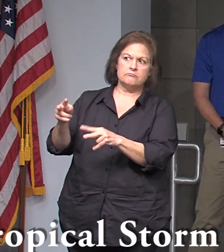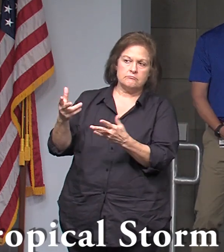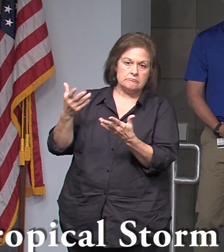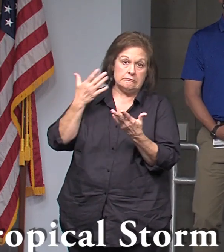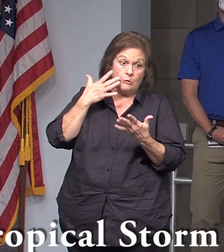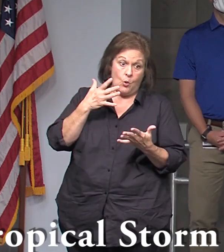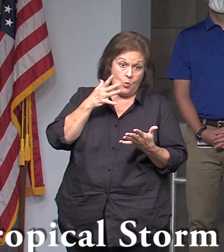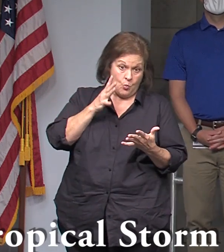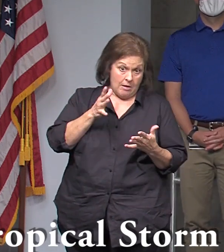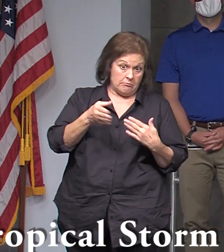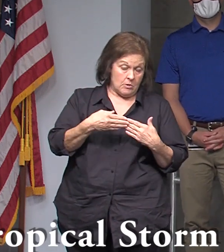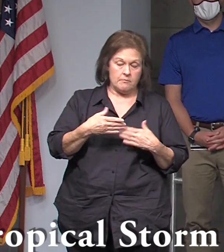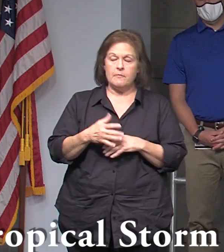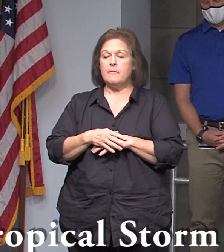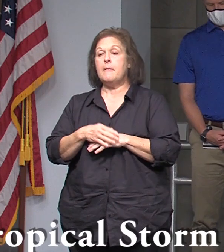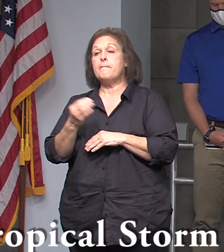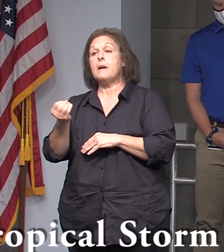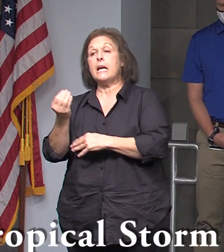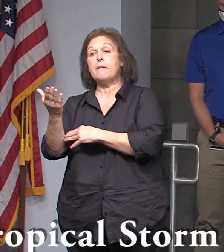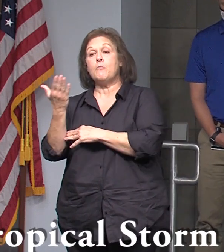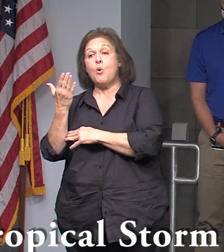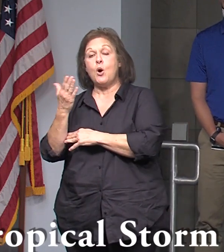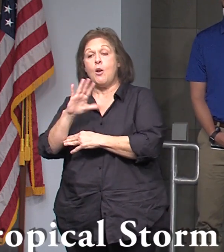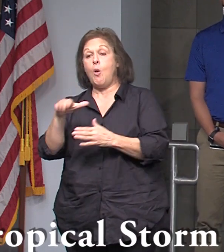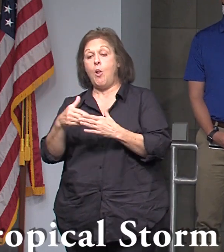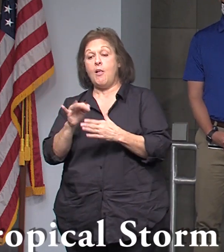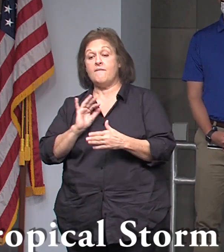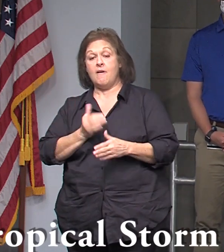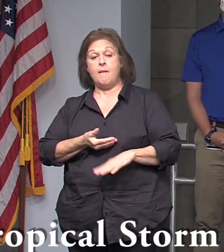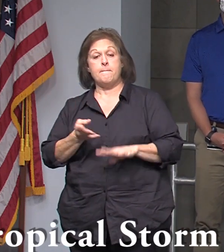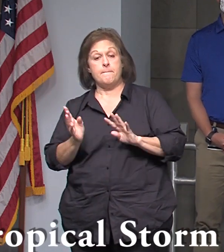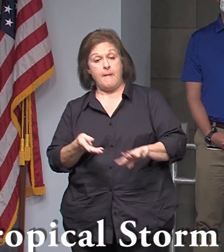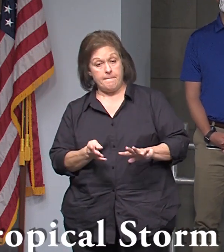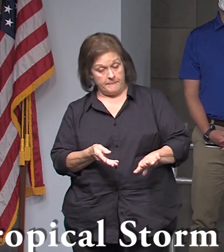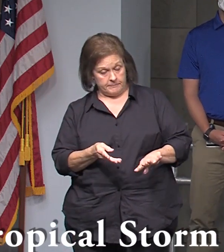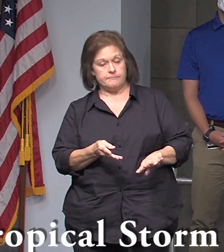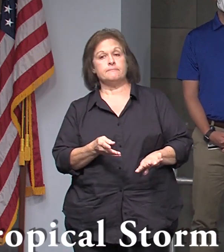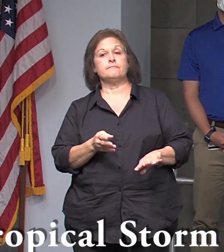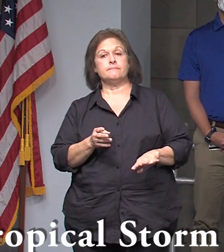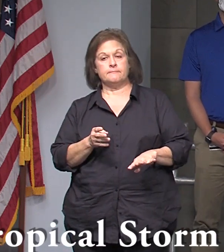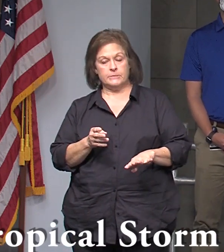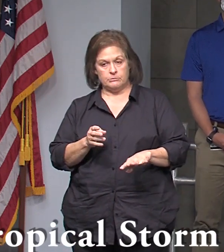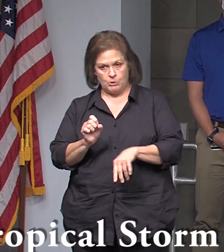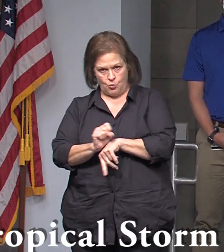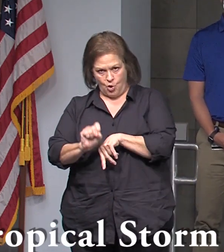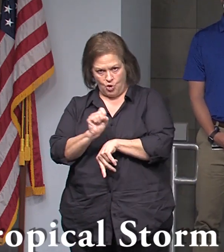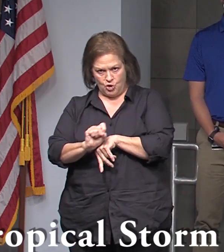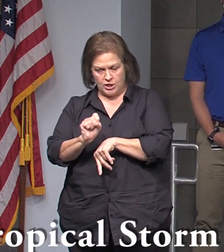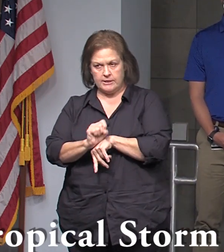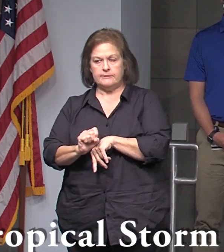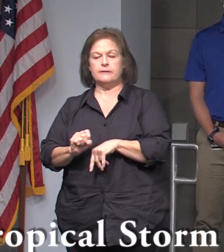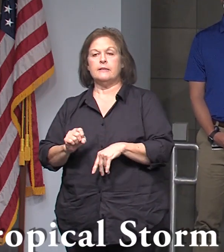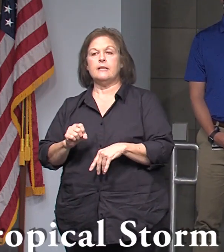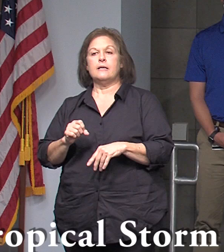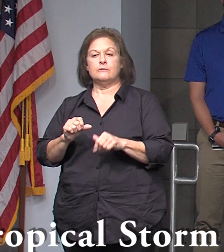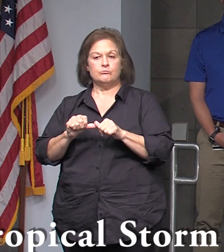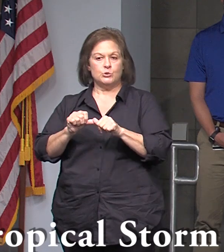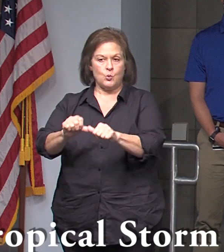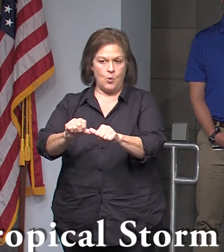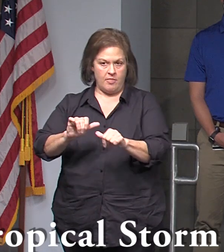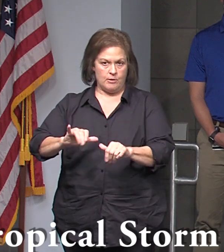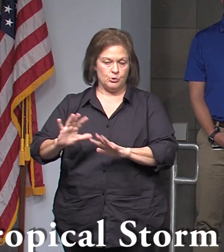change that. As of Monday morning, all of our pump stations will be manned and operated during the duration of the